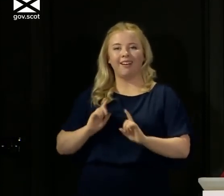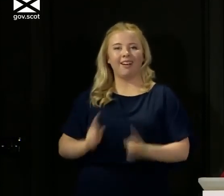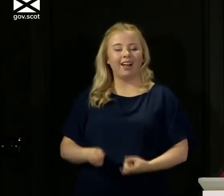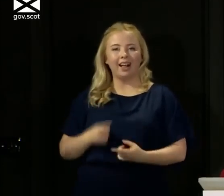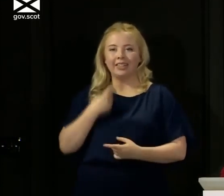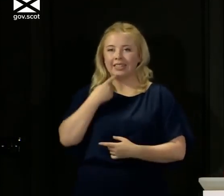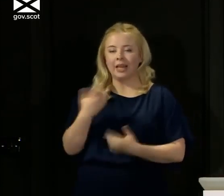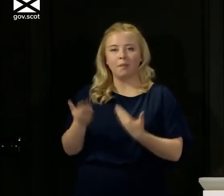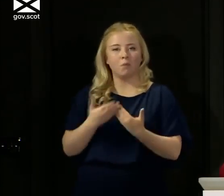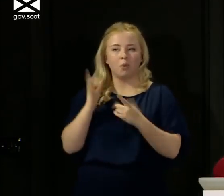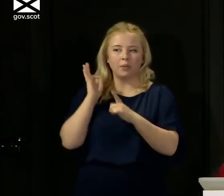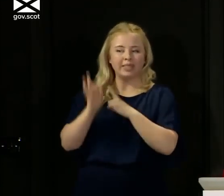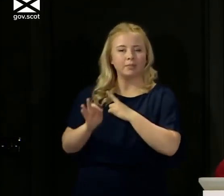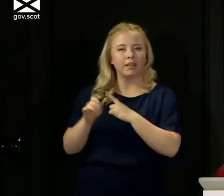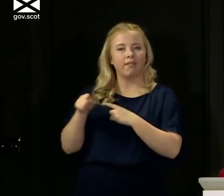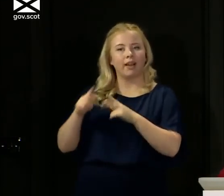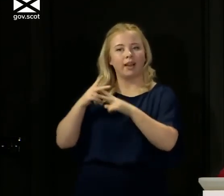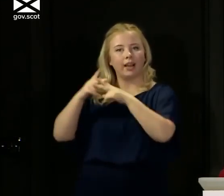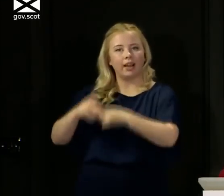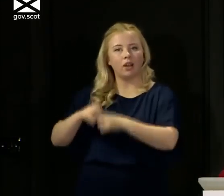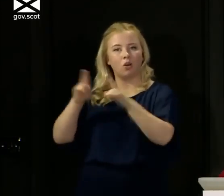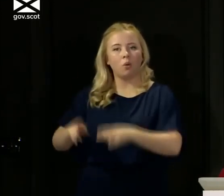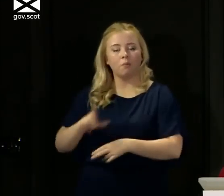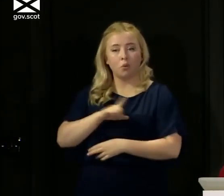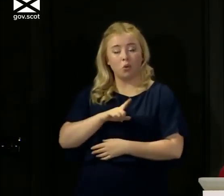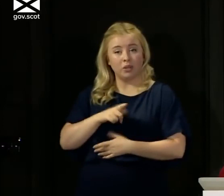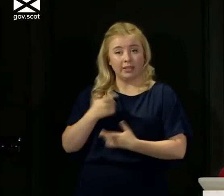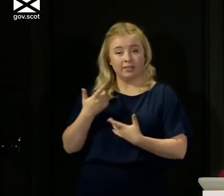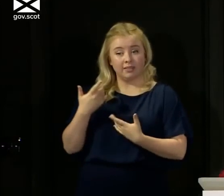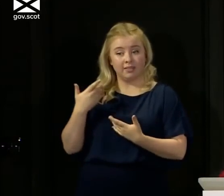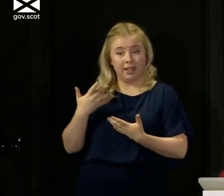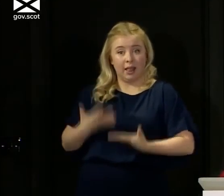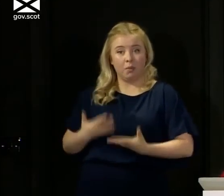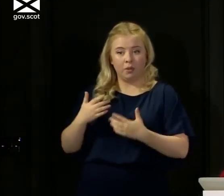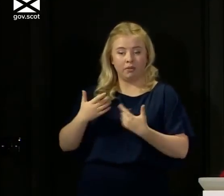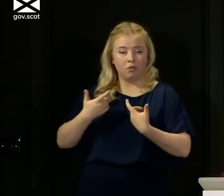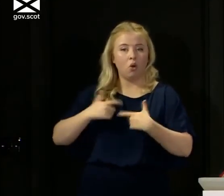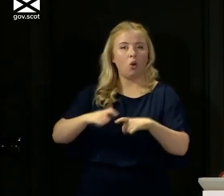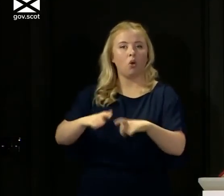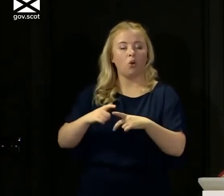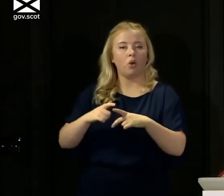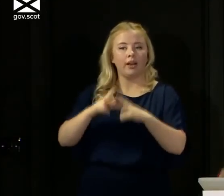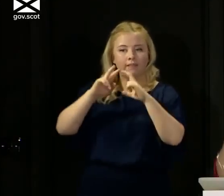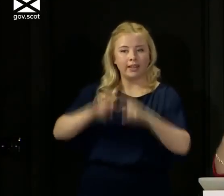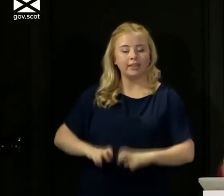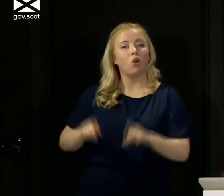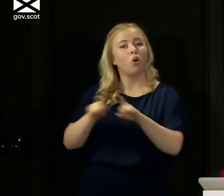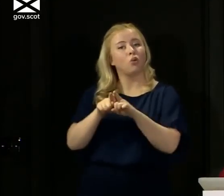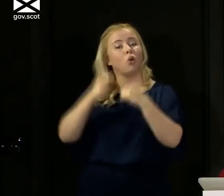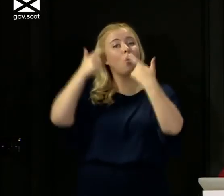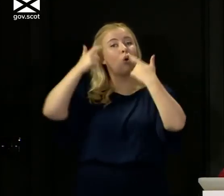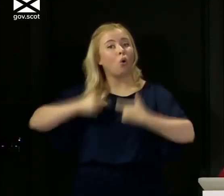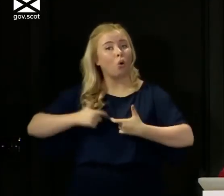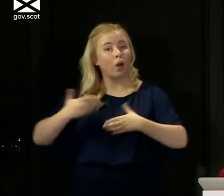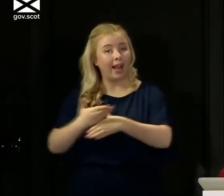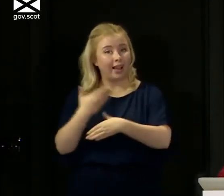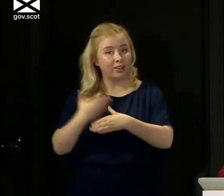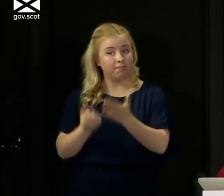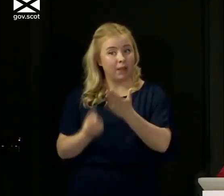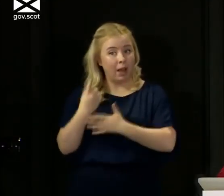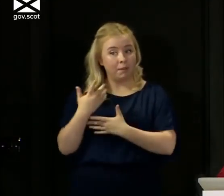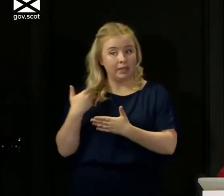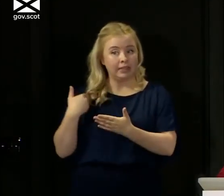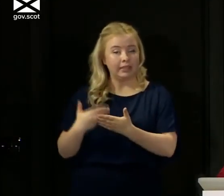care home today, because there are investigations ongoing, but there's also ongoing court action, which I think there's a court